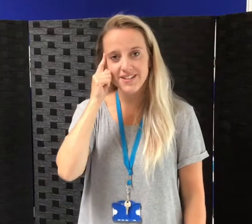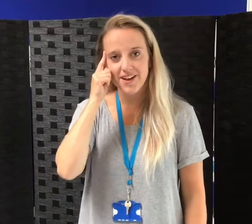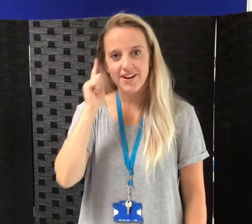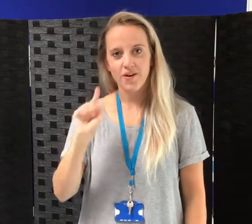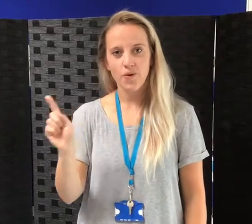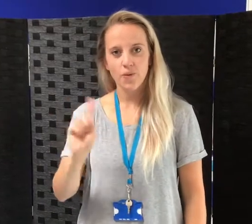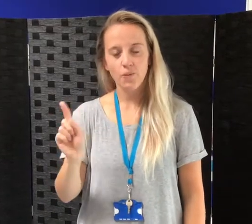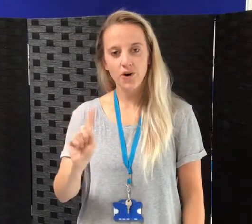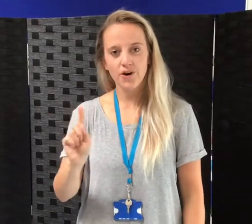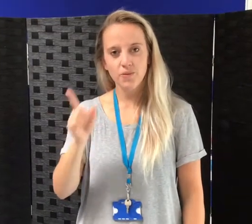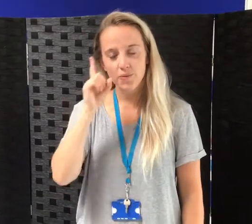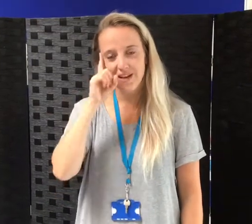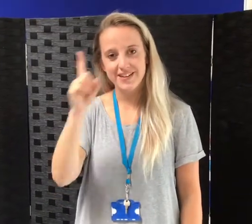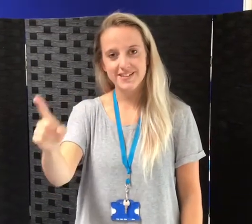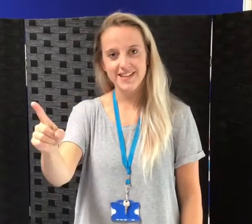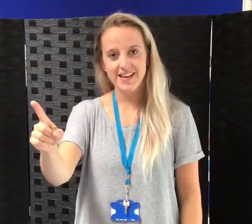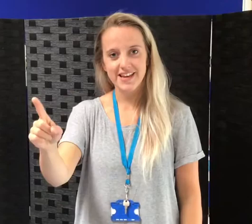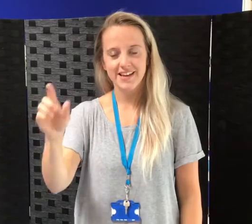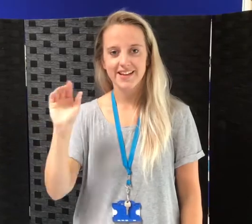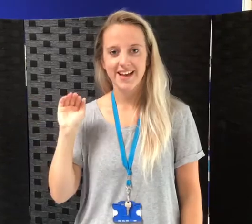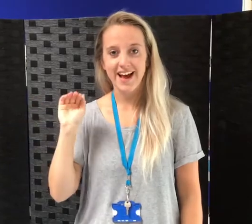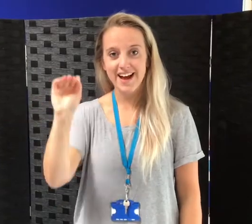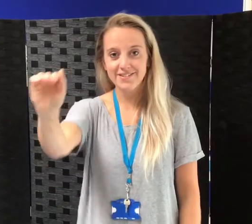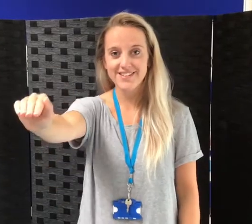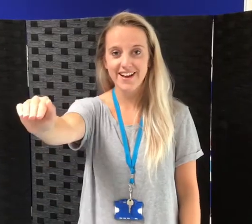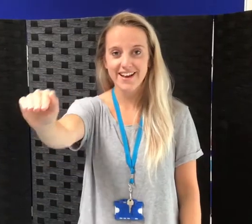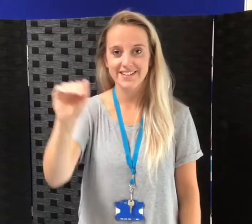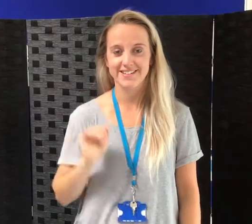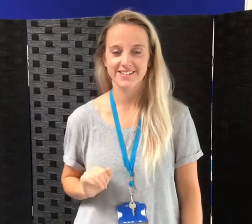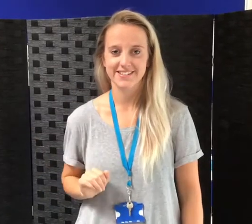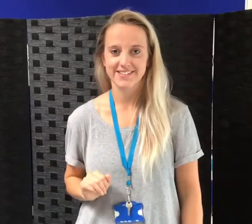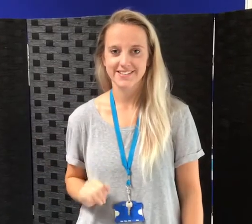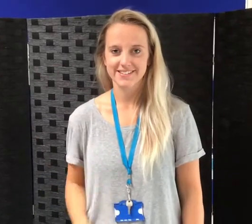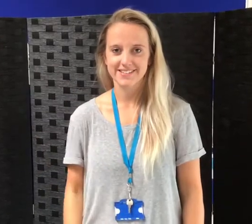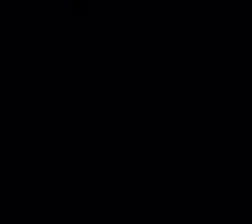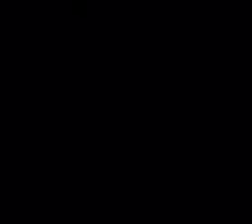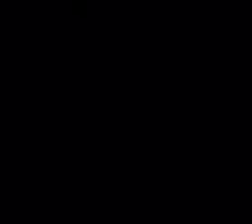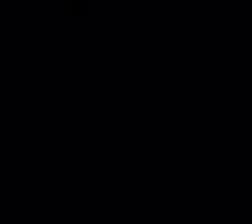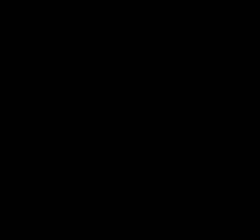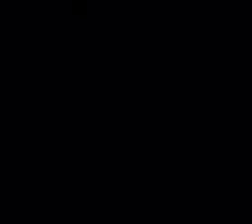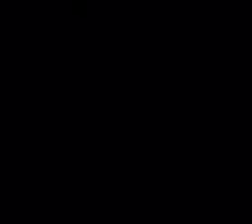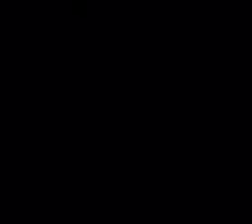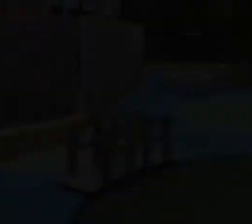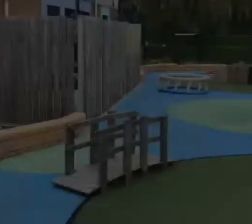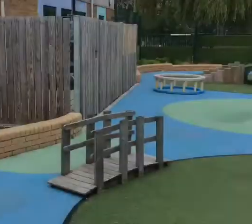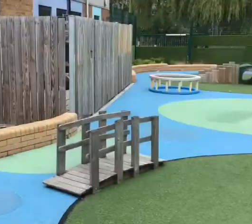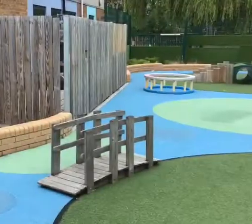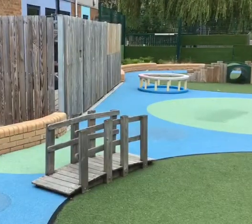I wonder what we can see outside.